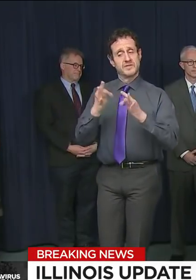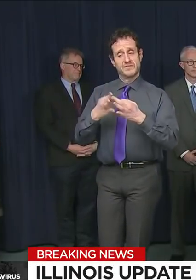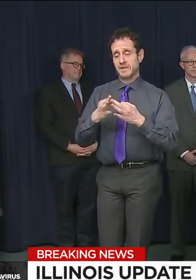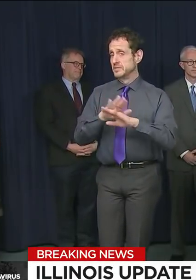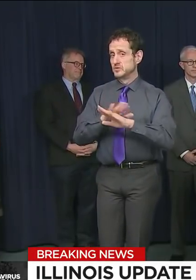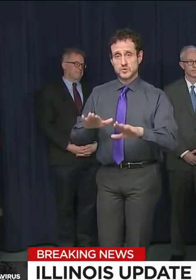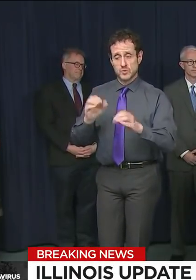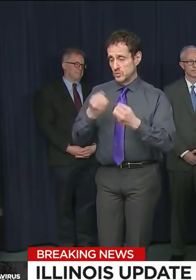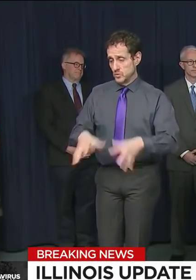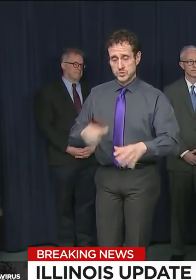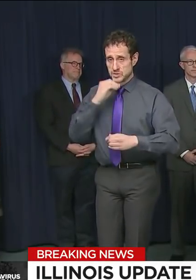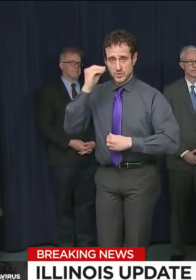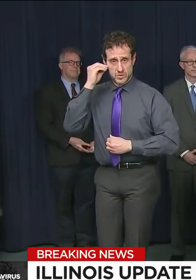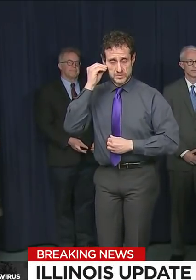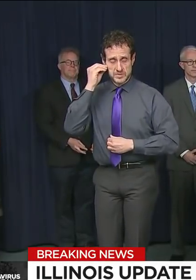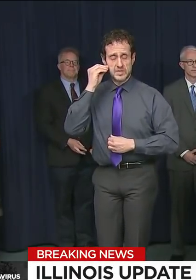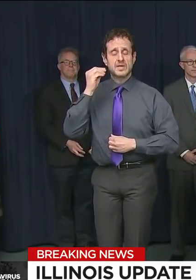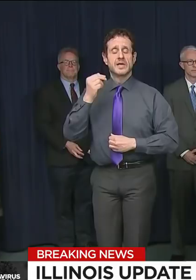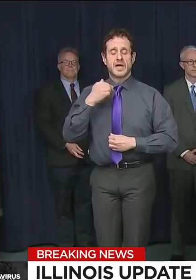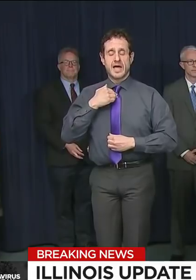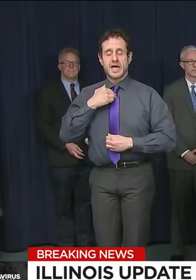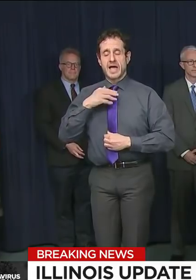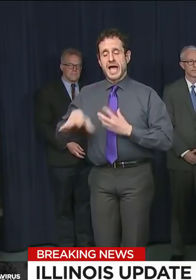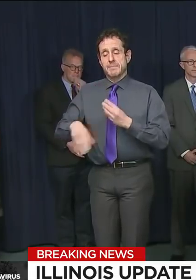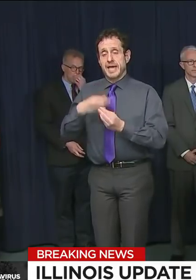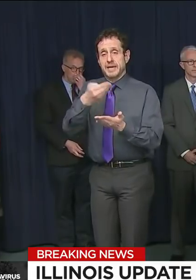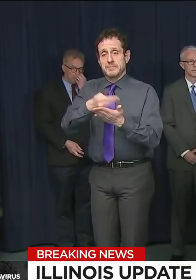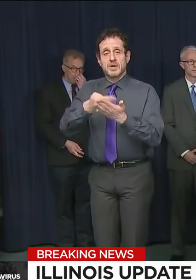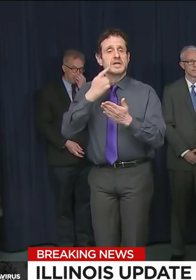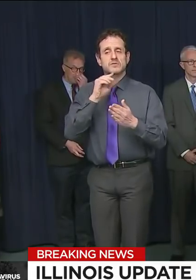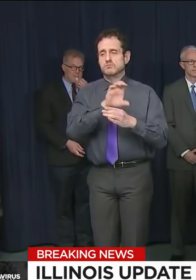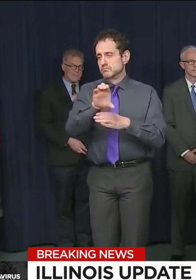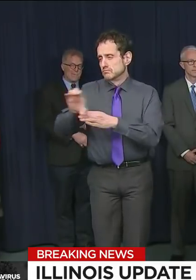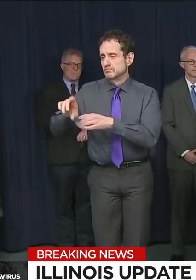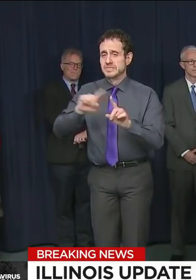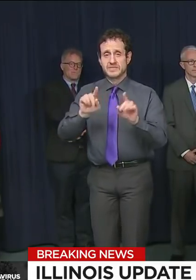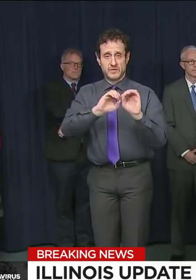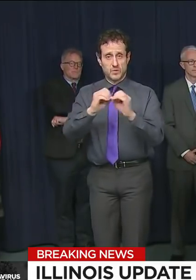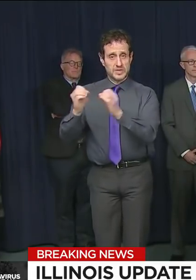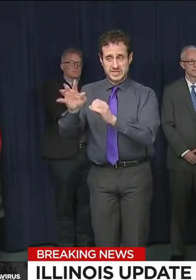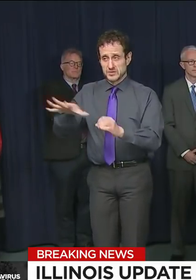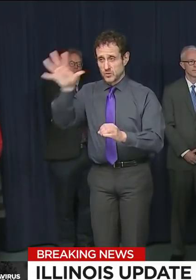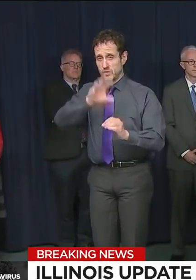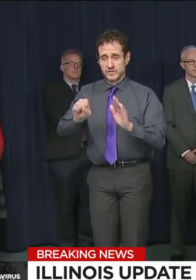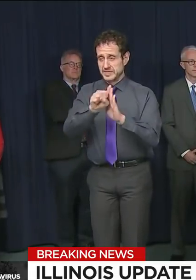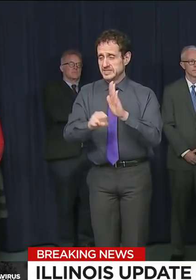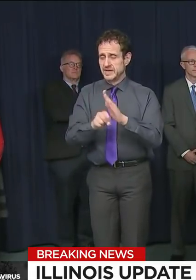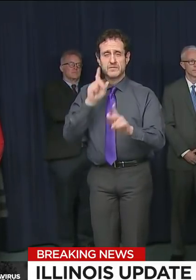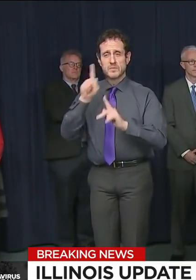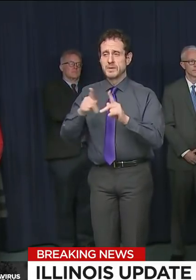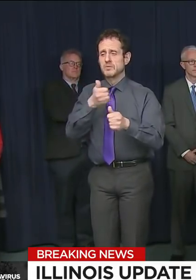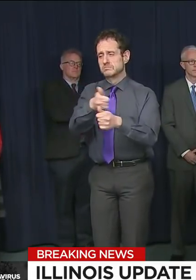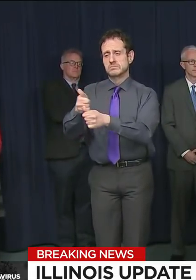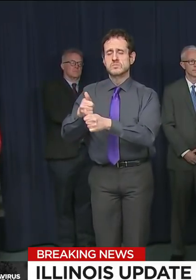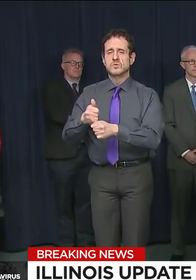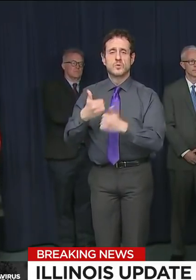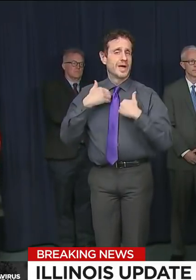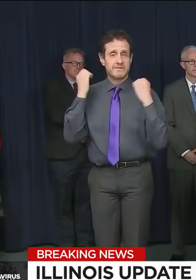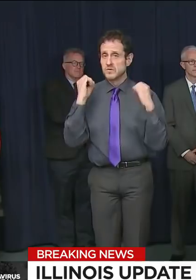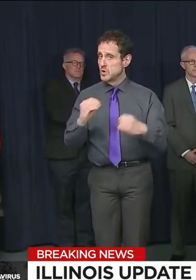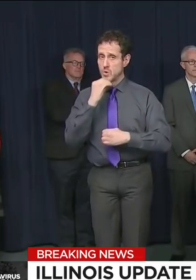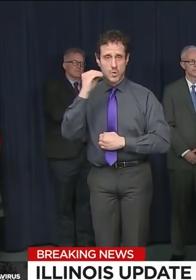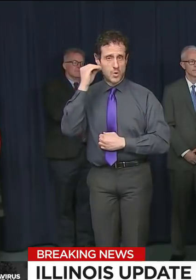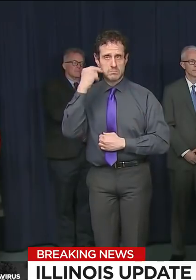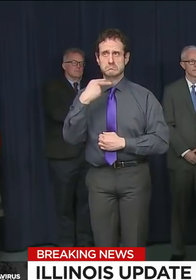also directing additional resources to organizations across the state to serve those experiencing homelessness. For